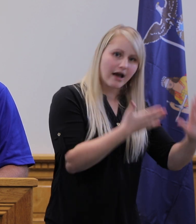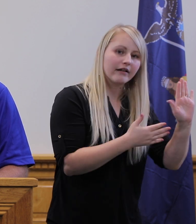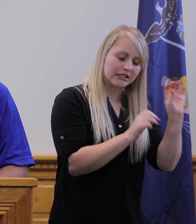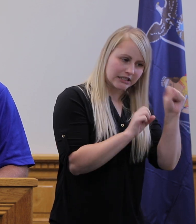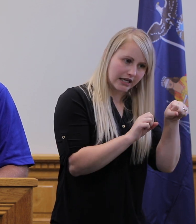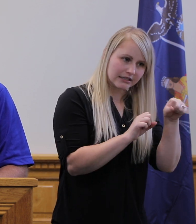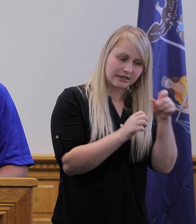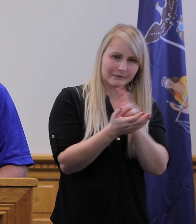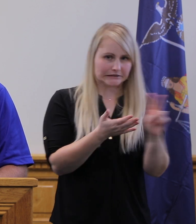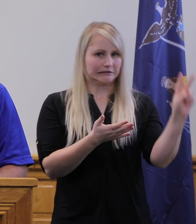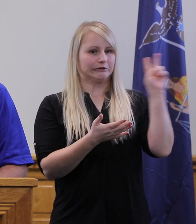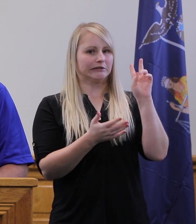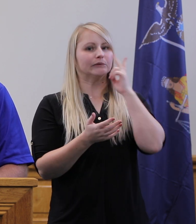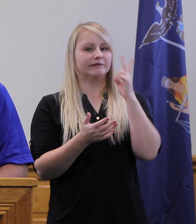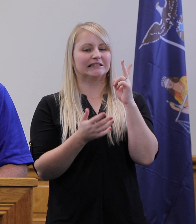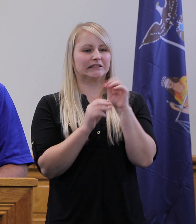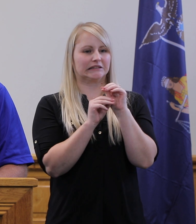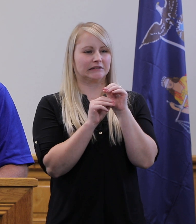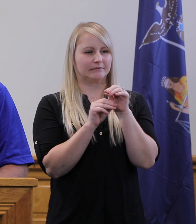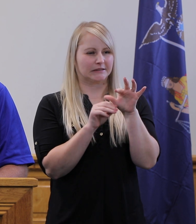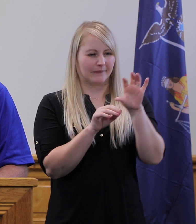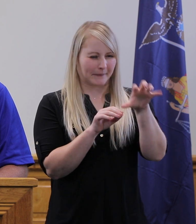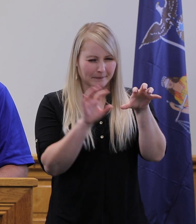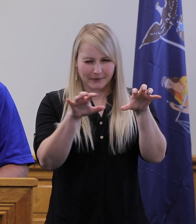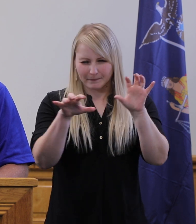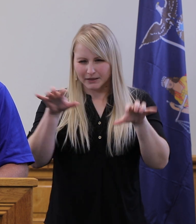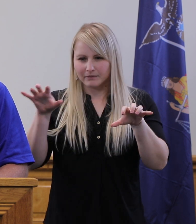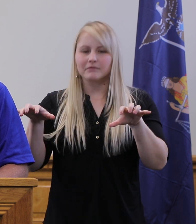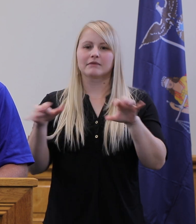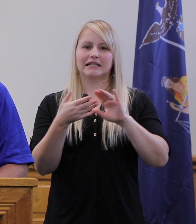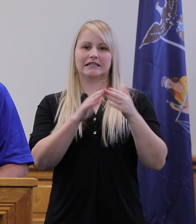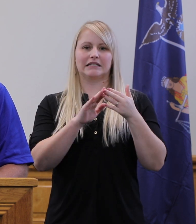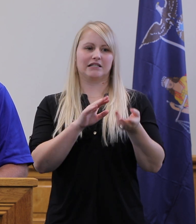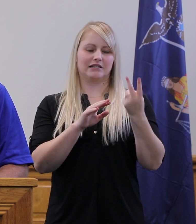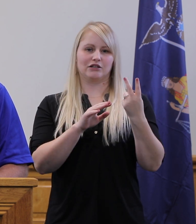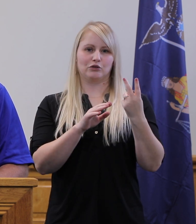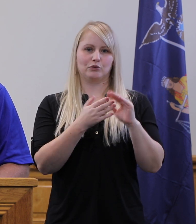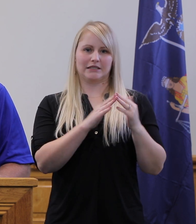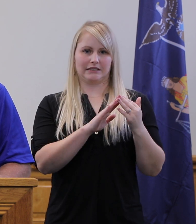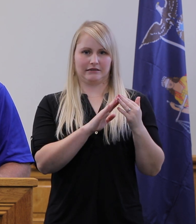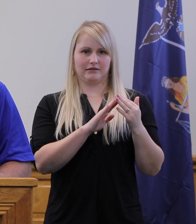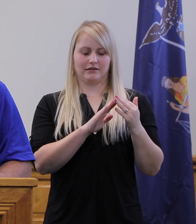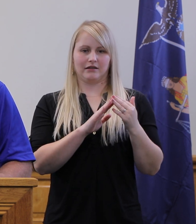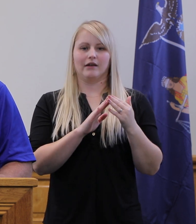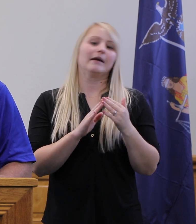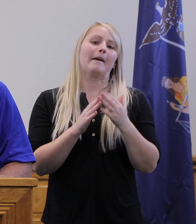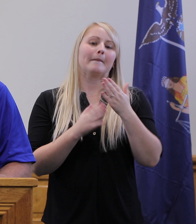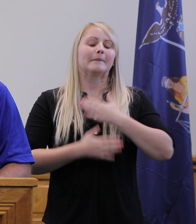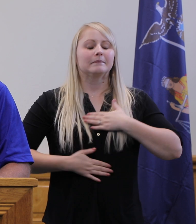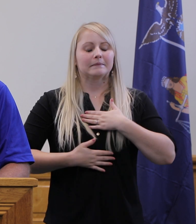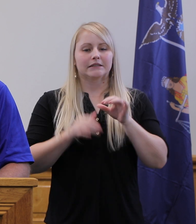we are still seeing sporadic cases in our towns and in the two cities. We ask you to please continue to wear a mask, to